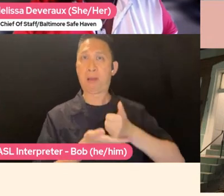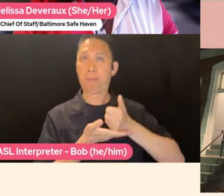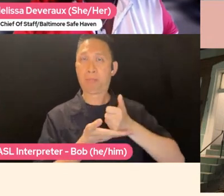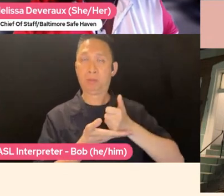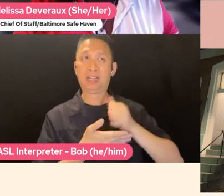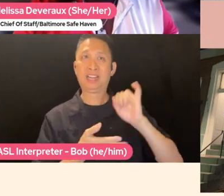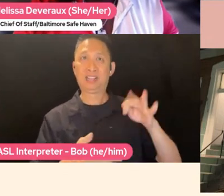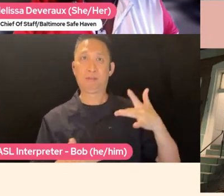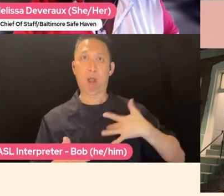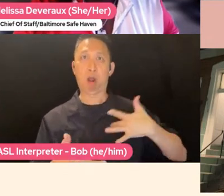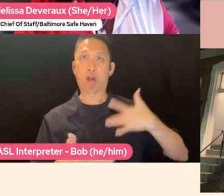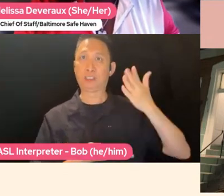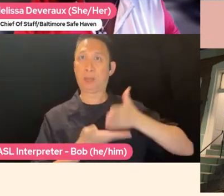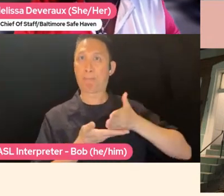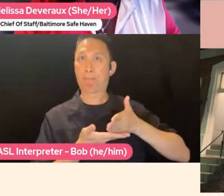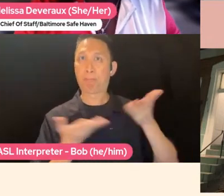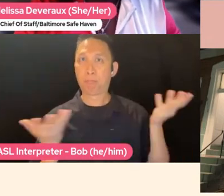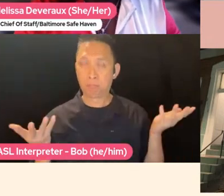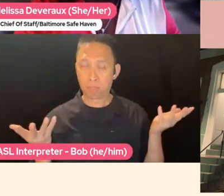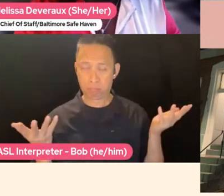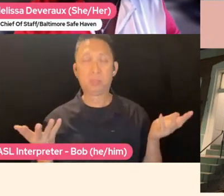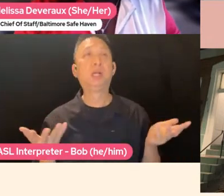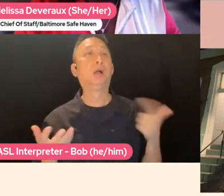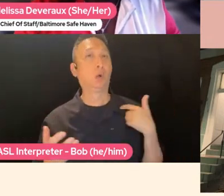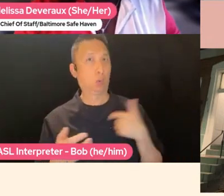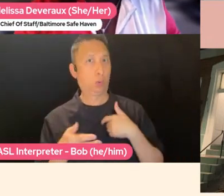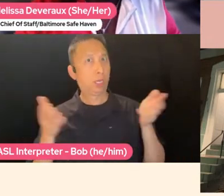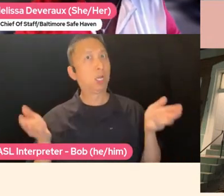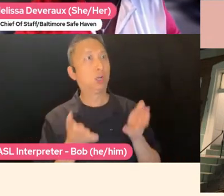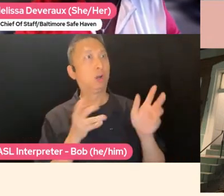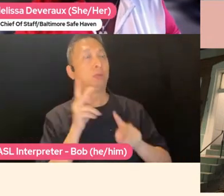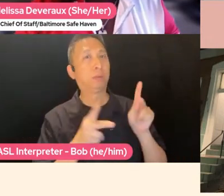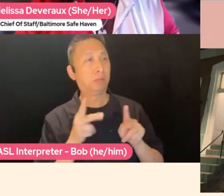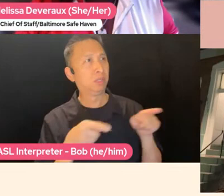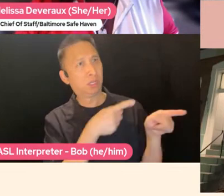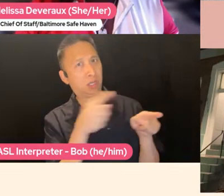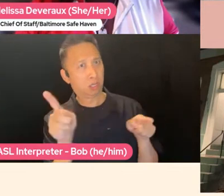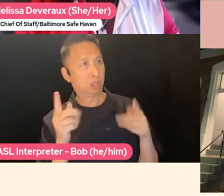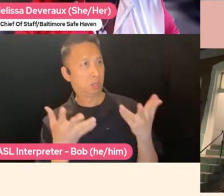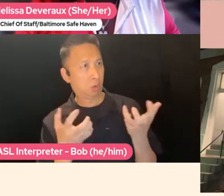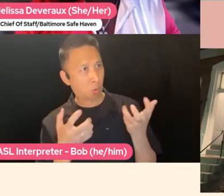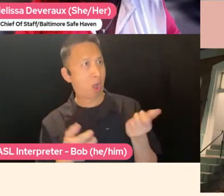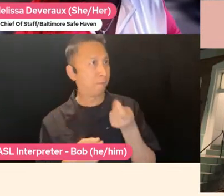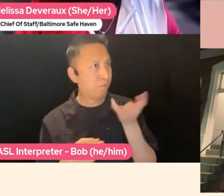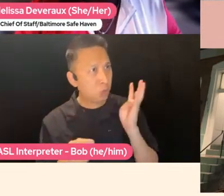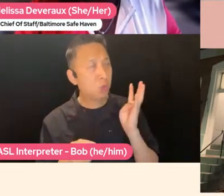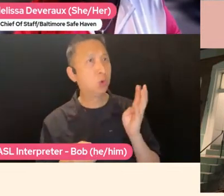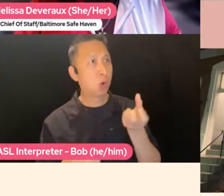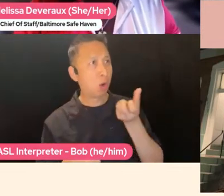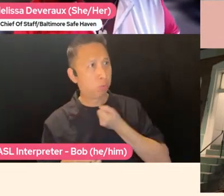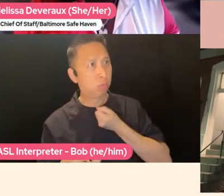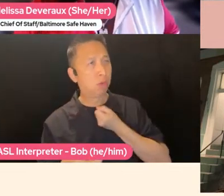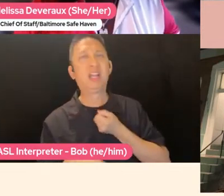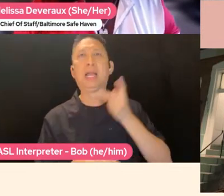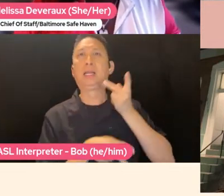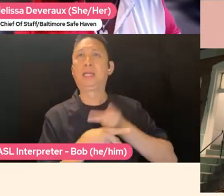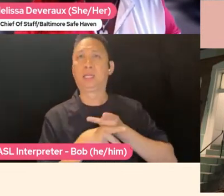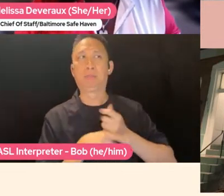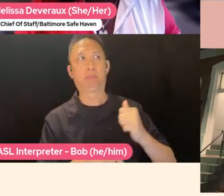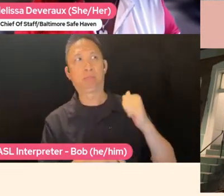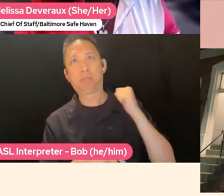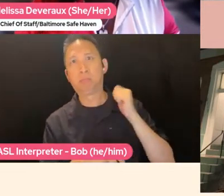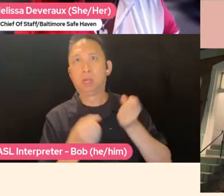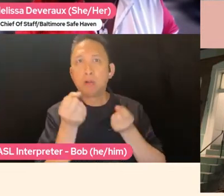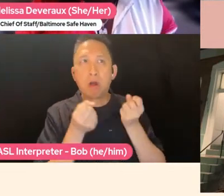We actually ask and encourage people to come pick up a box or two. So, you know, it's great to have in your car. You never know when you might